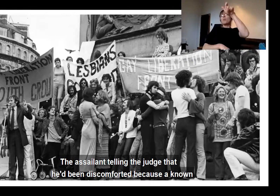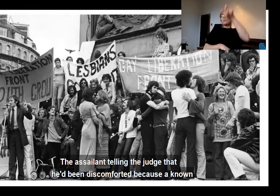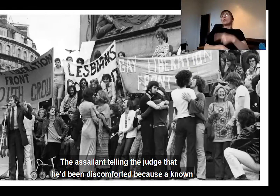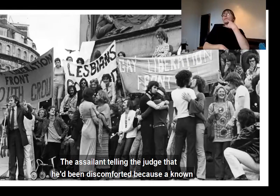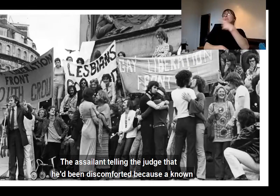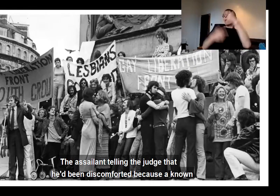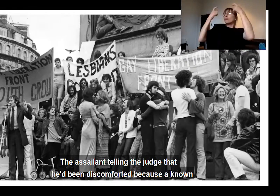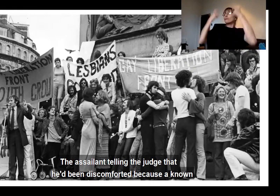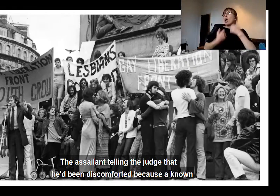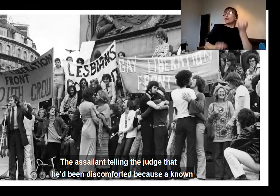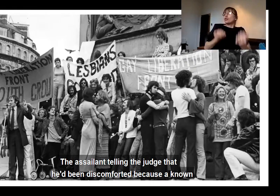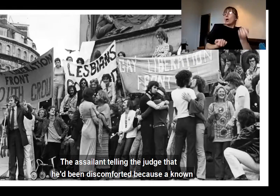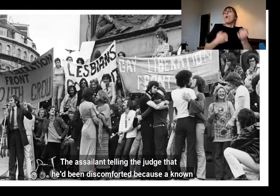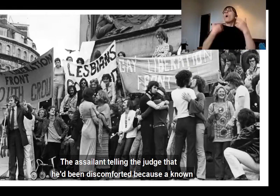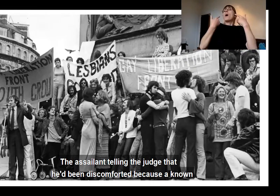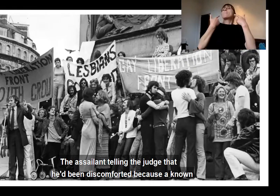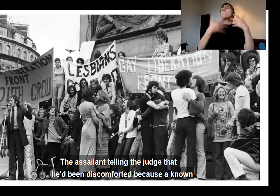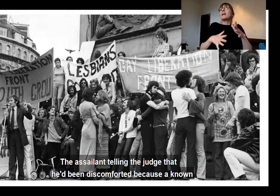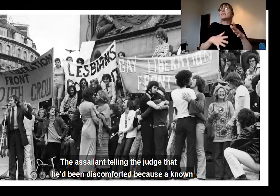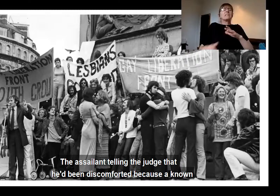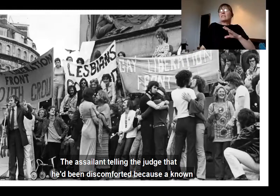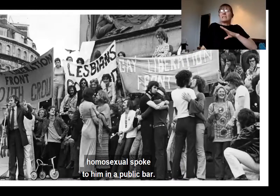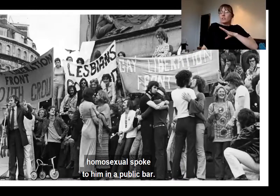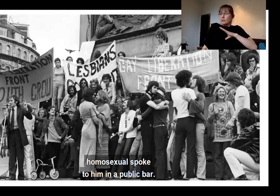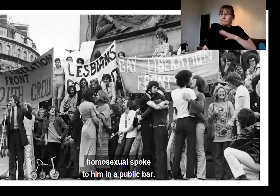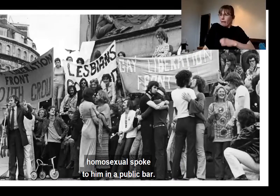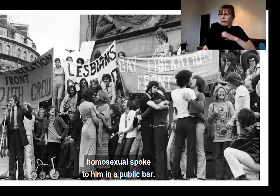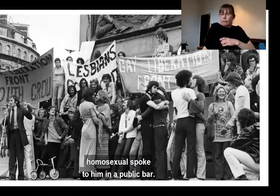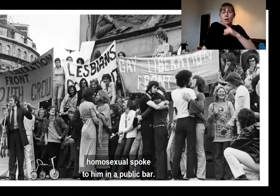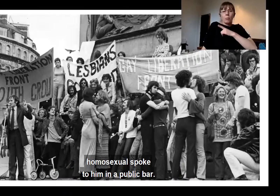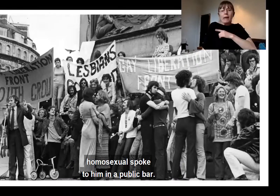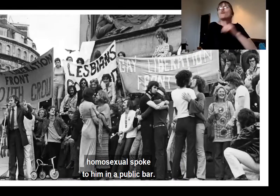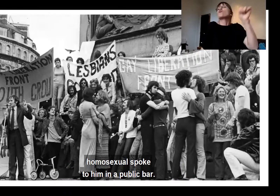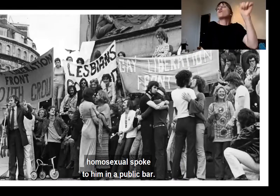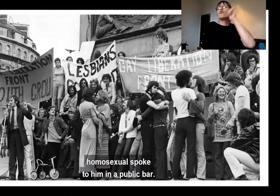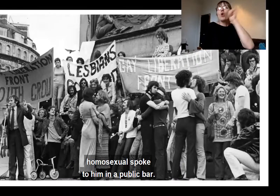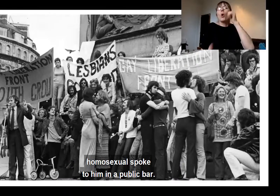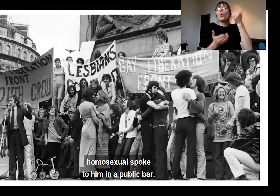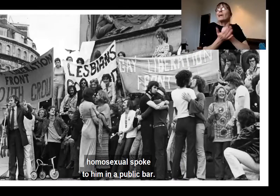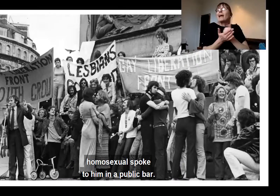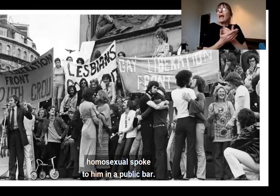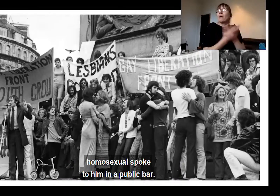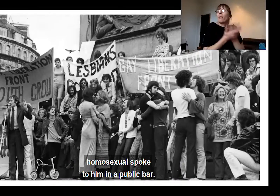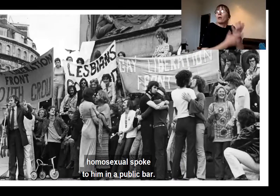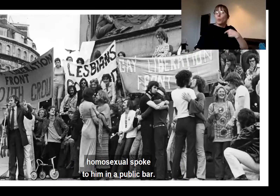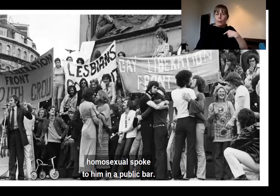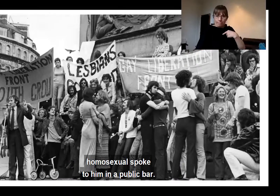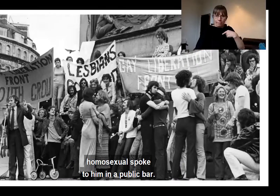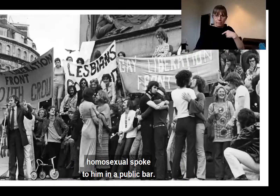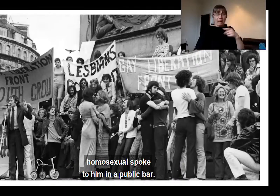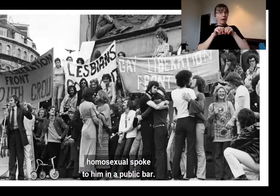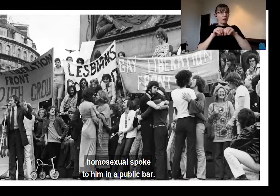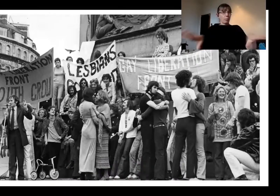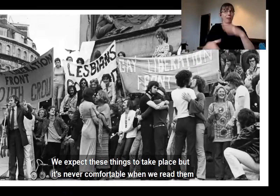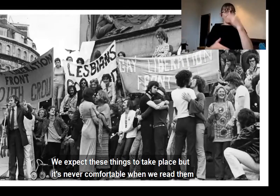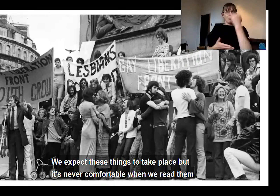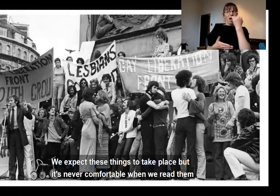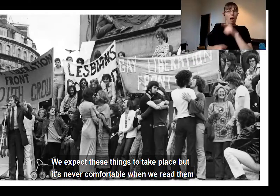judge that he'd been discomforted because a known homosexual spoke to him in a public